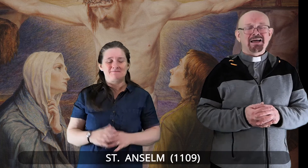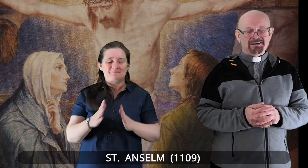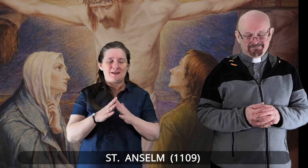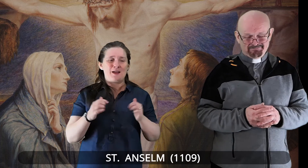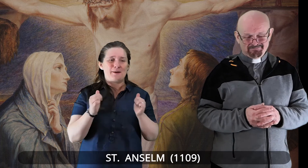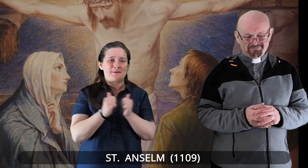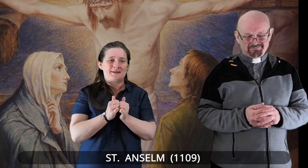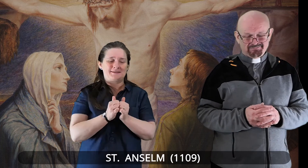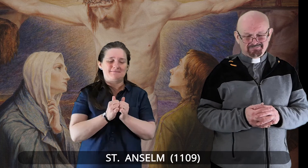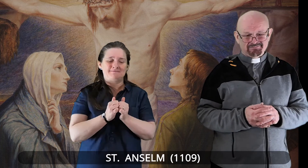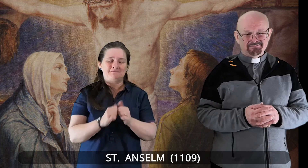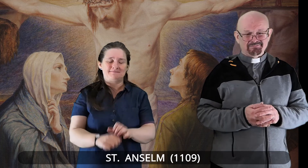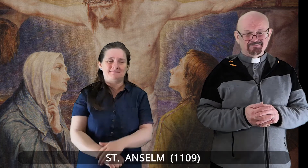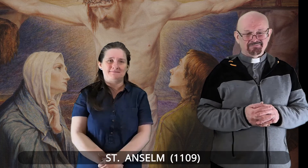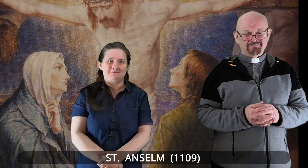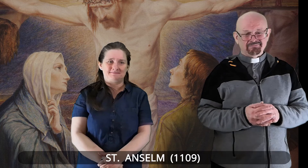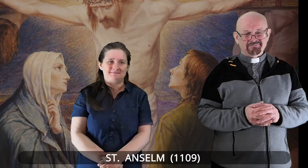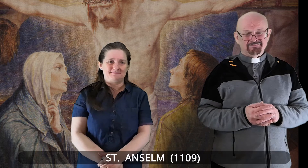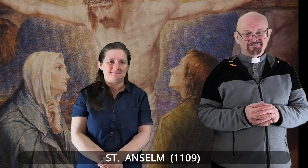Amen.